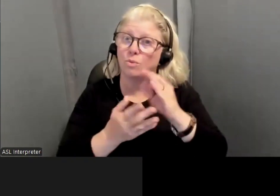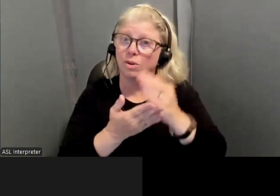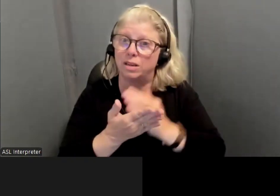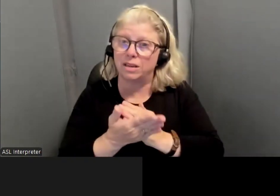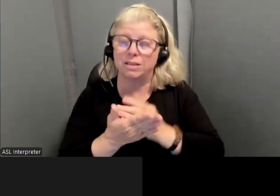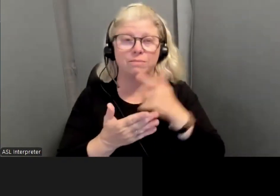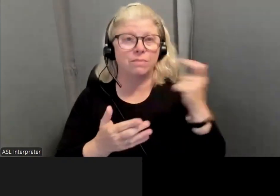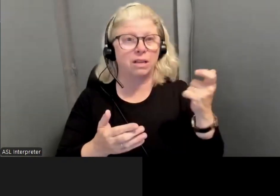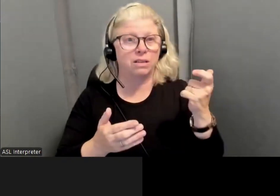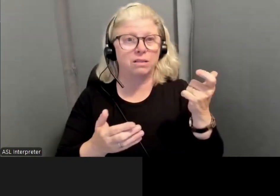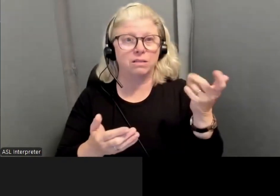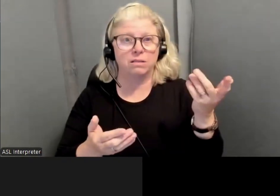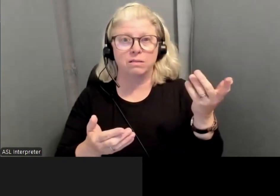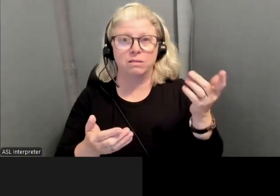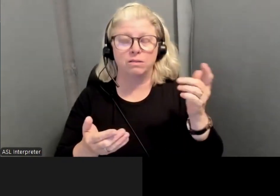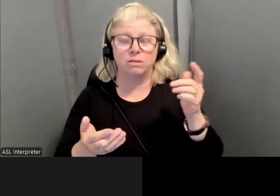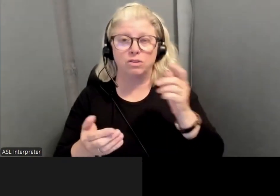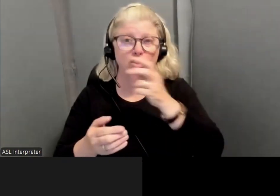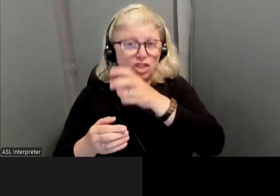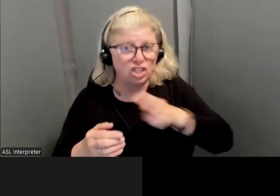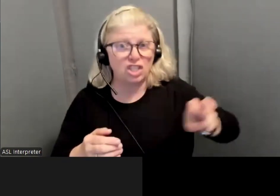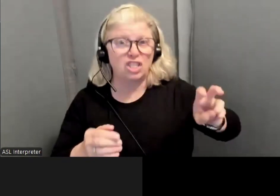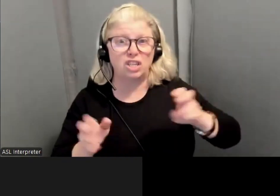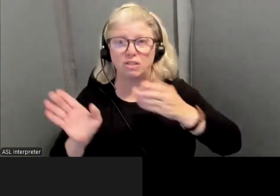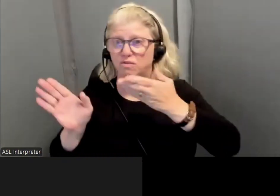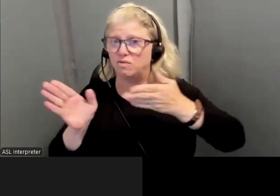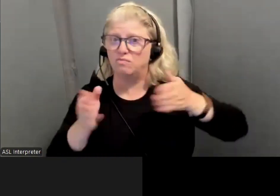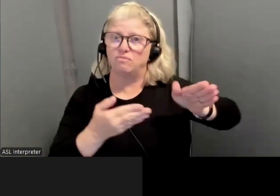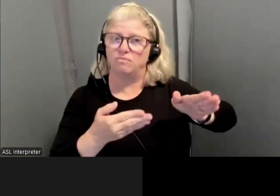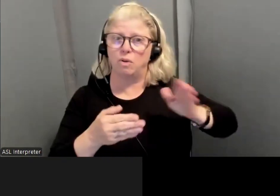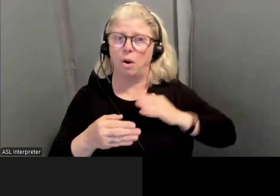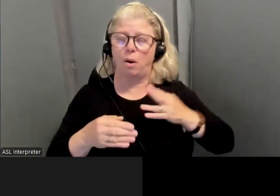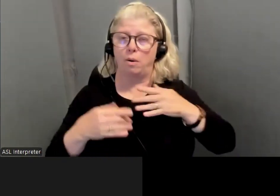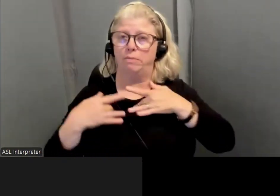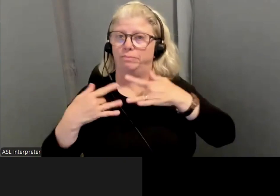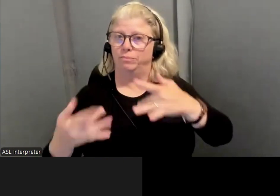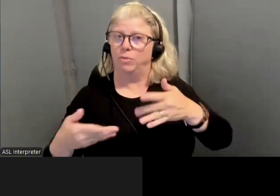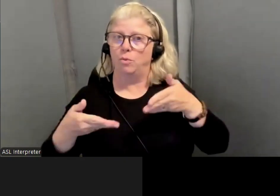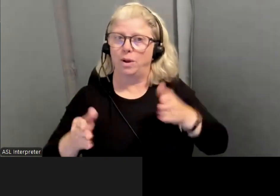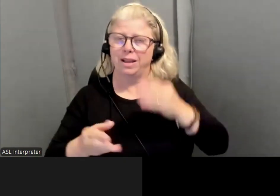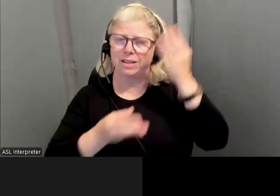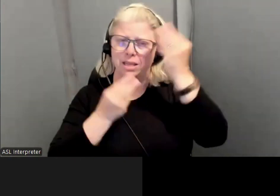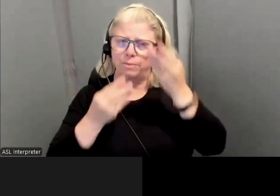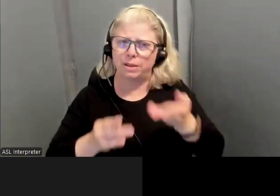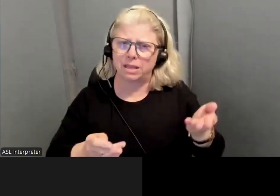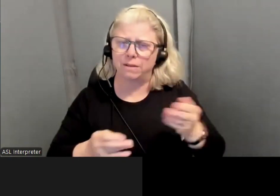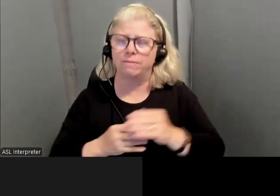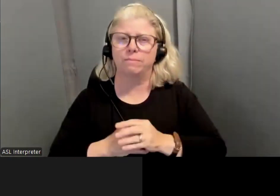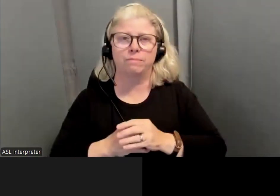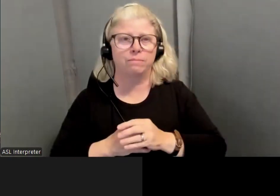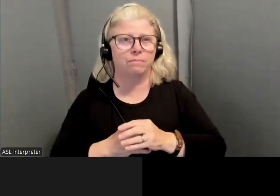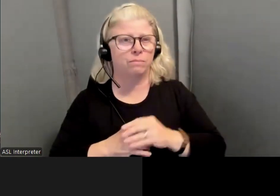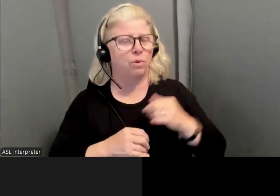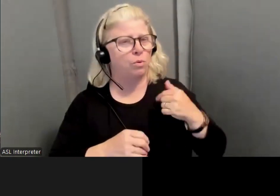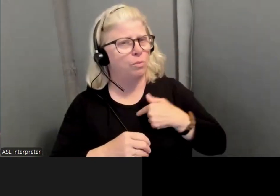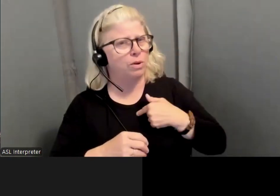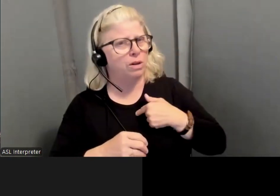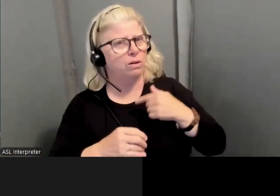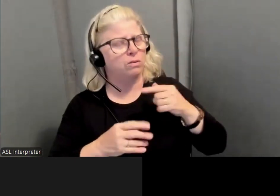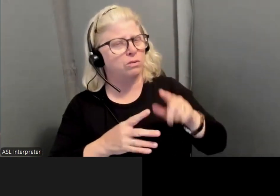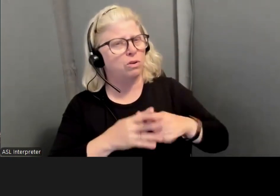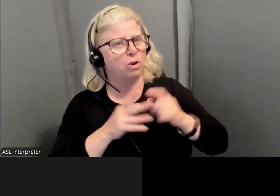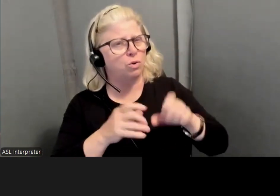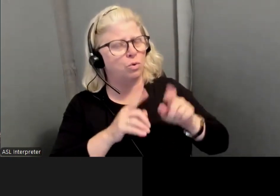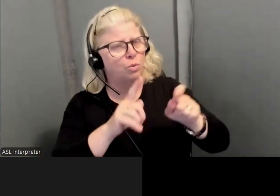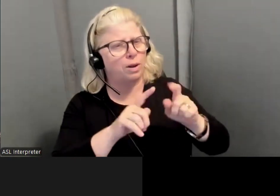it completely shifts around our normal way of thinking about stuff. We are going to go to Q&A,